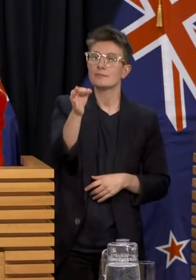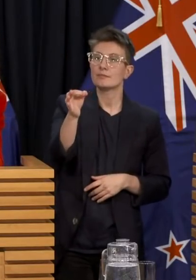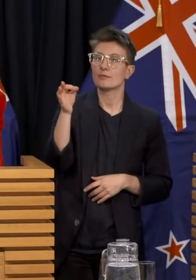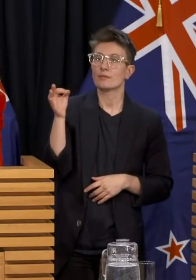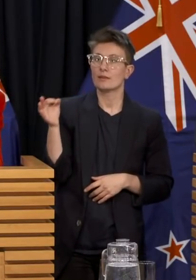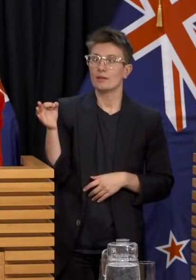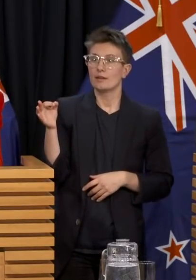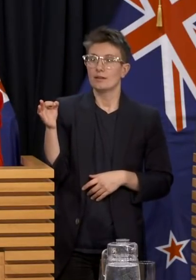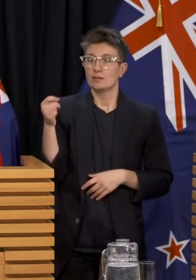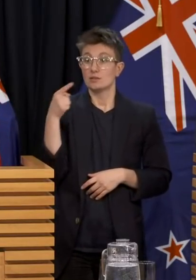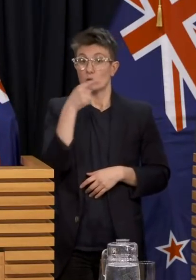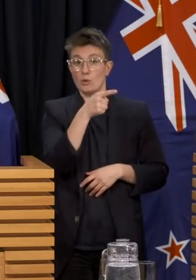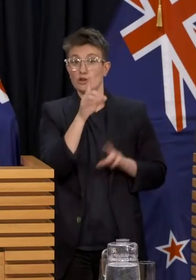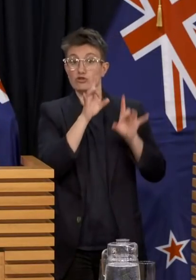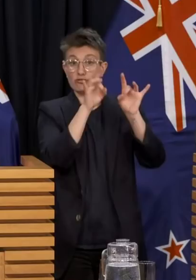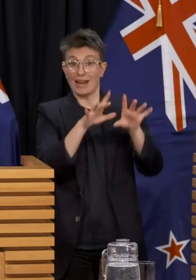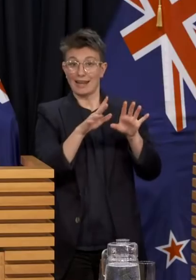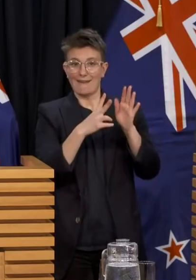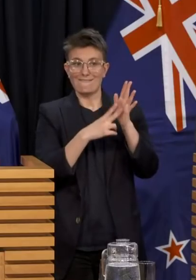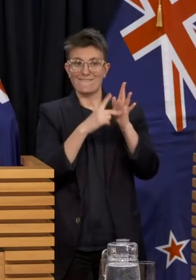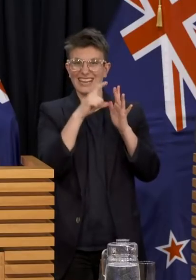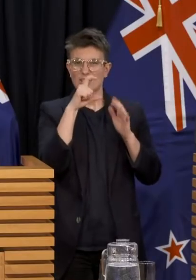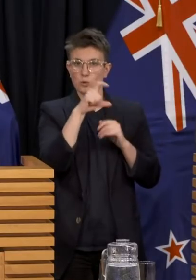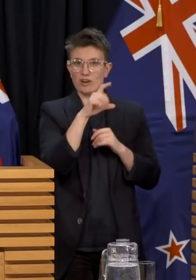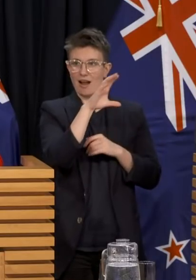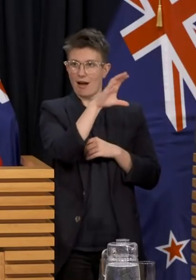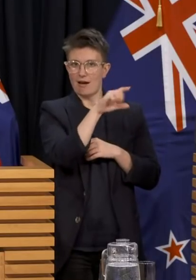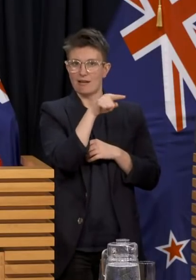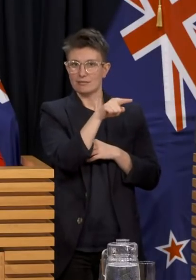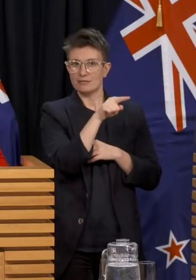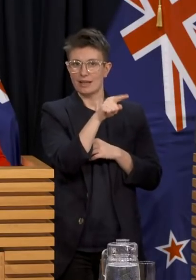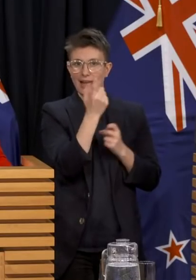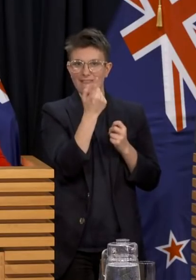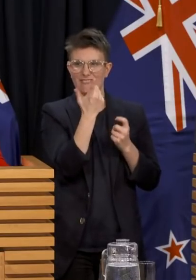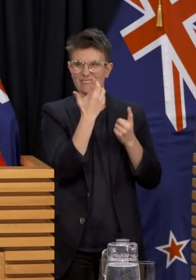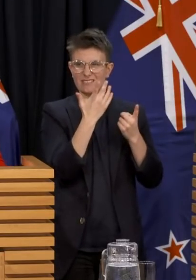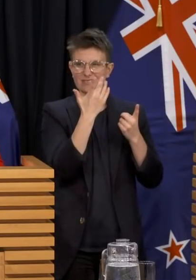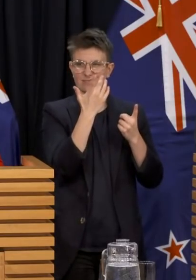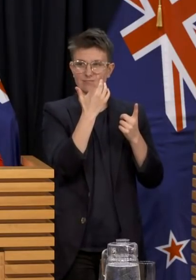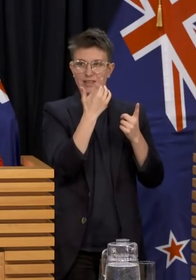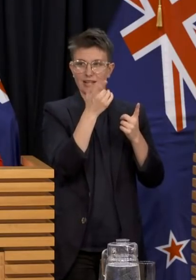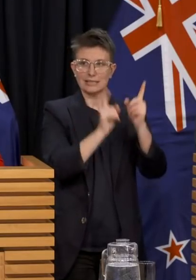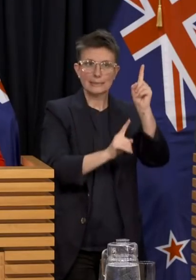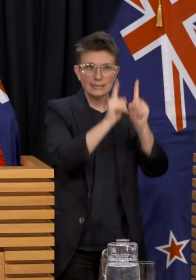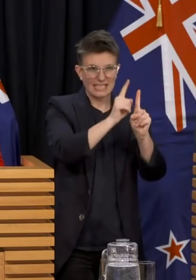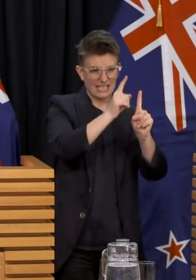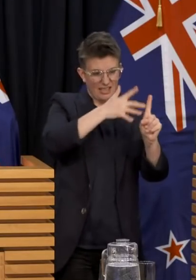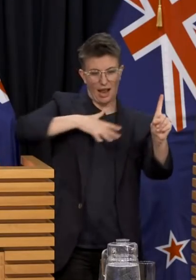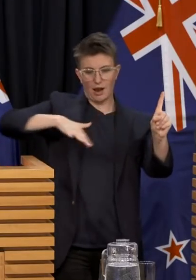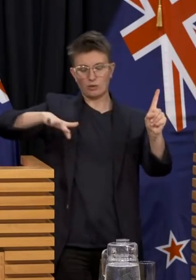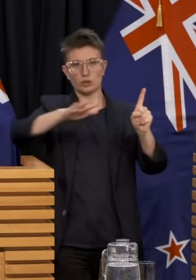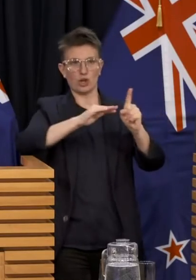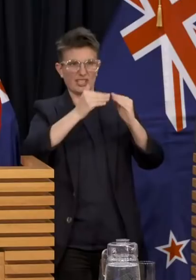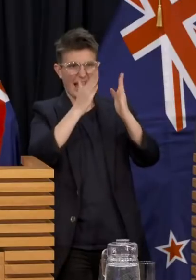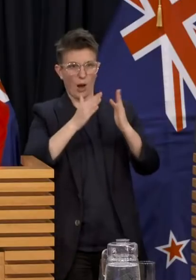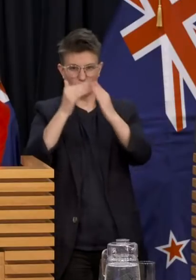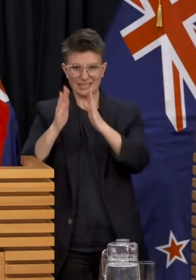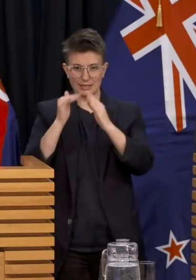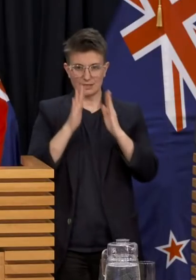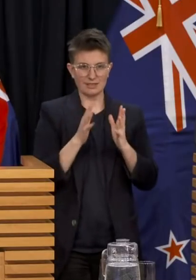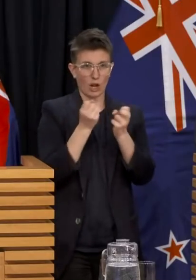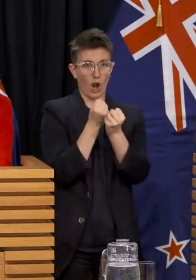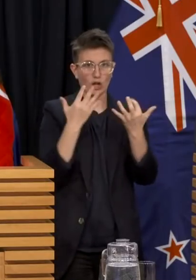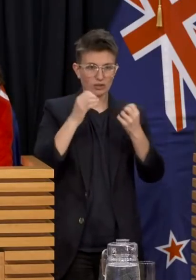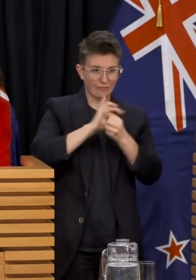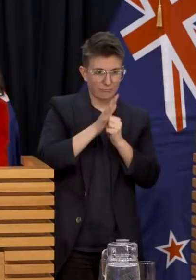Experience in Victoria where suburban lockdowns have been largely ineffective. Has that influenced your thinking around regional or